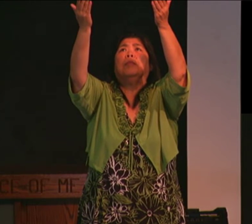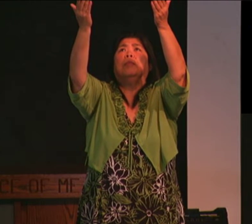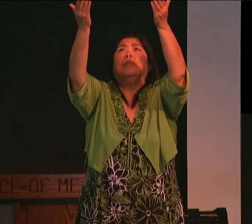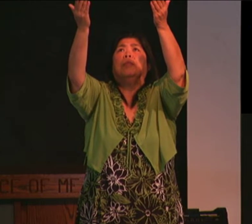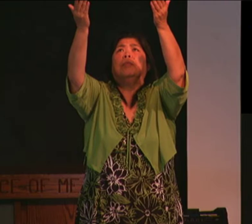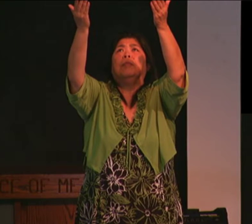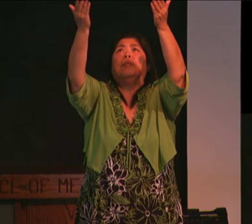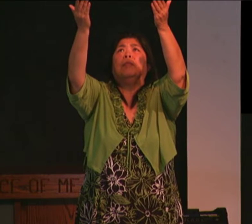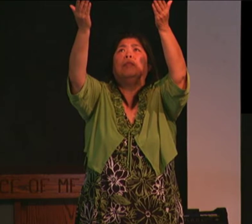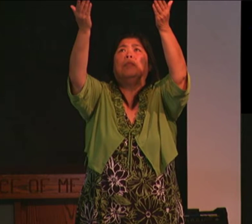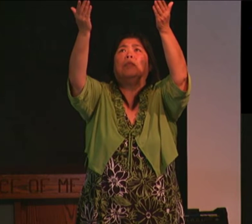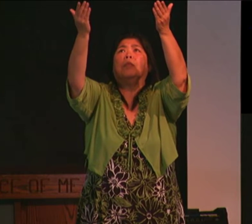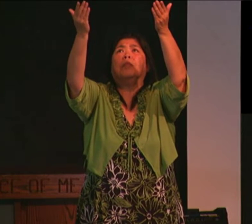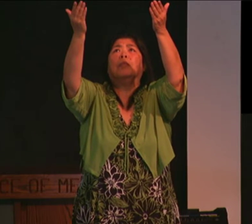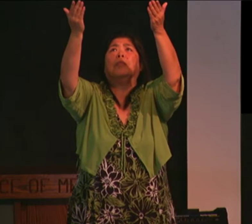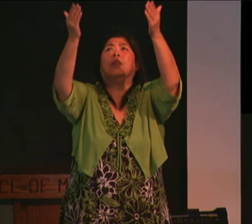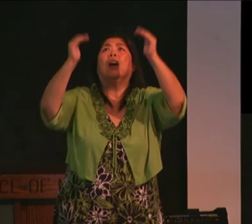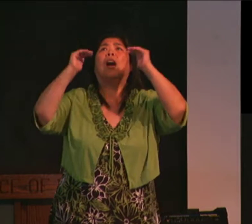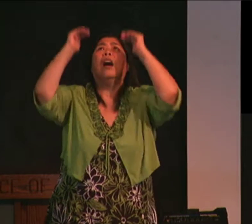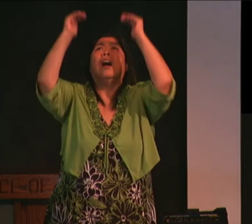up. High and lifted